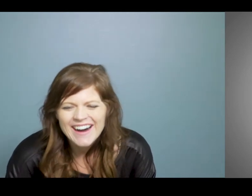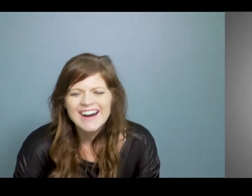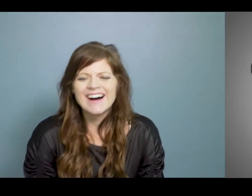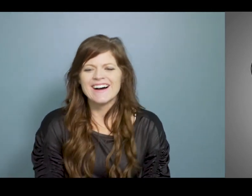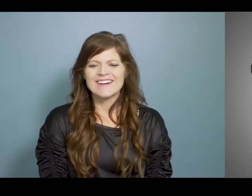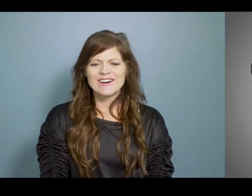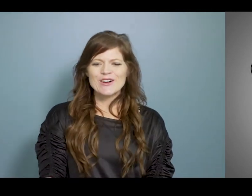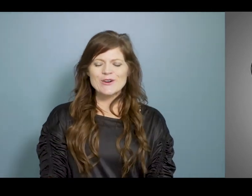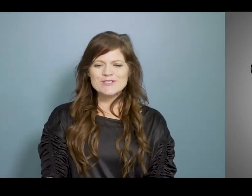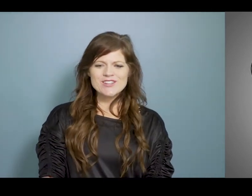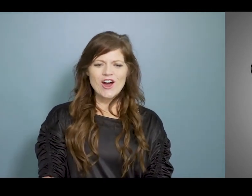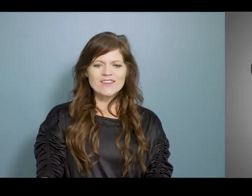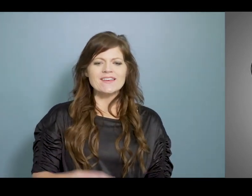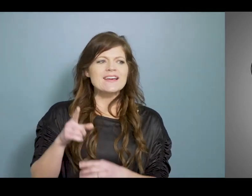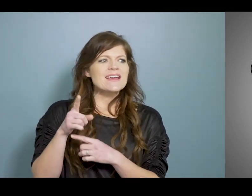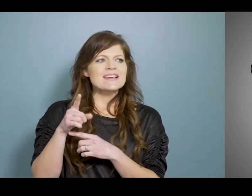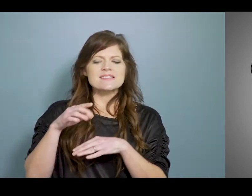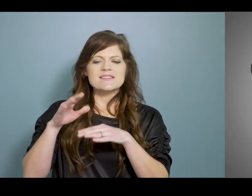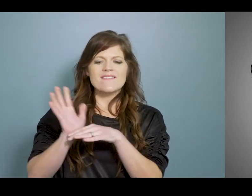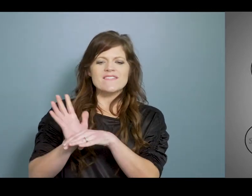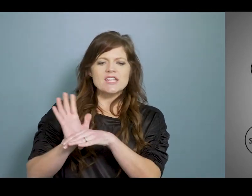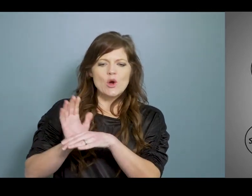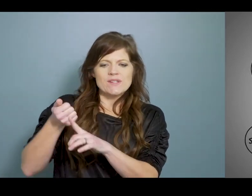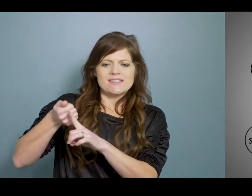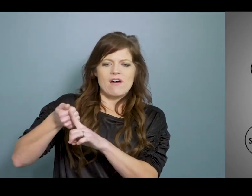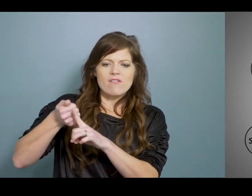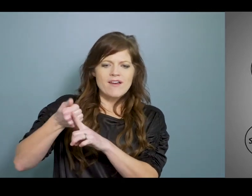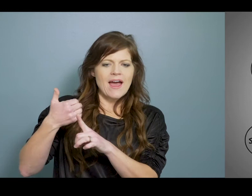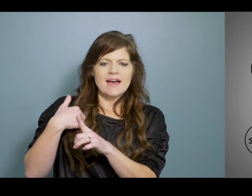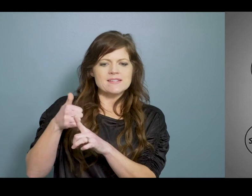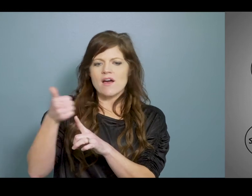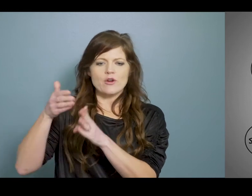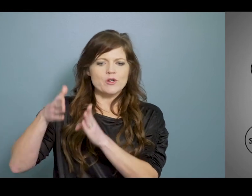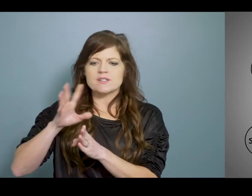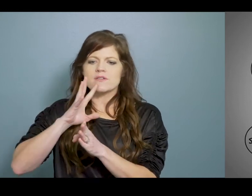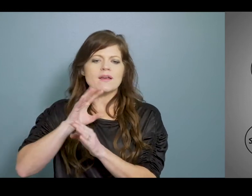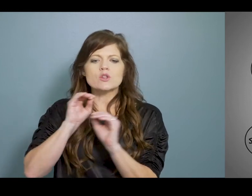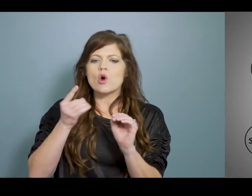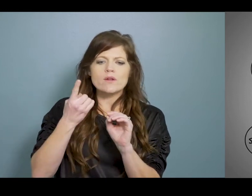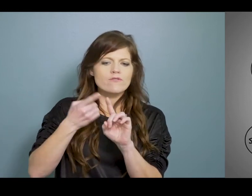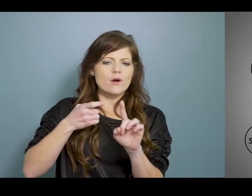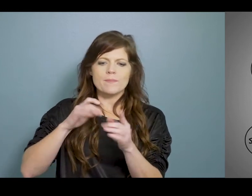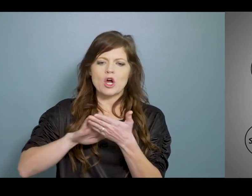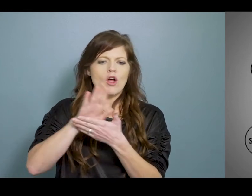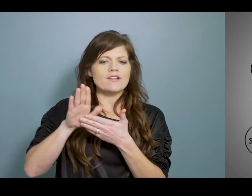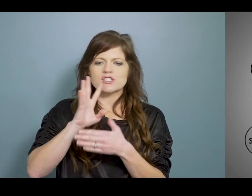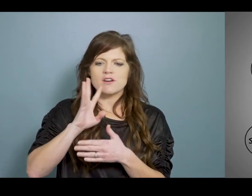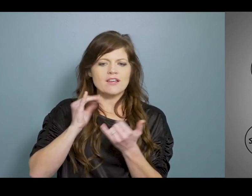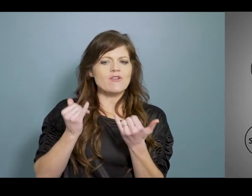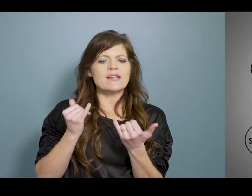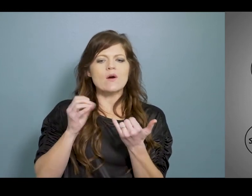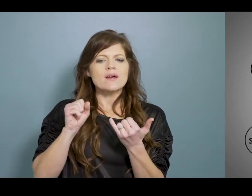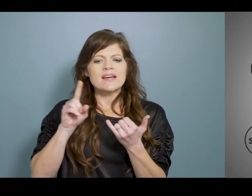we'll all feel fear, anxiety, anger, sadness, guilt, loneliness, and so on. We can't stop